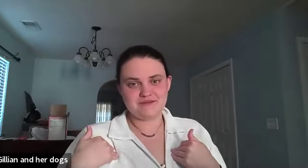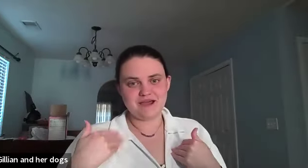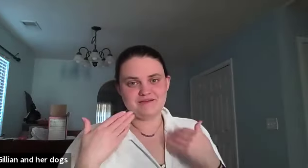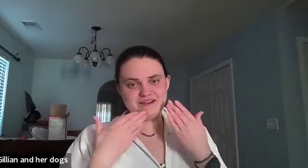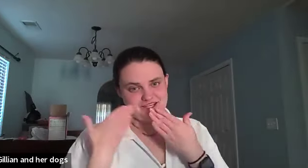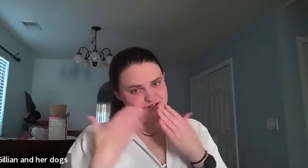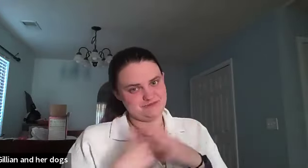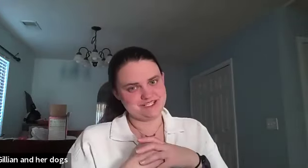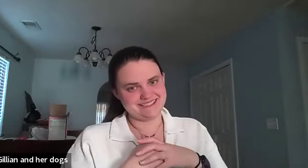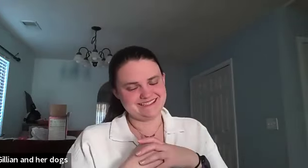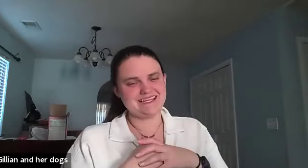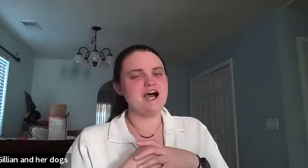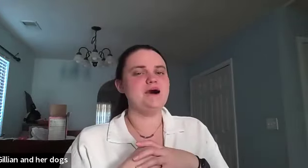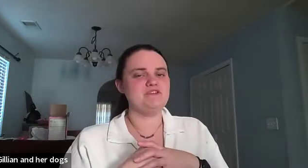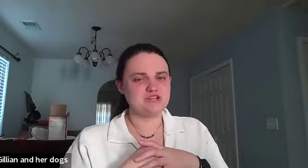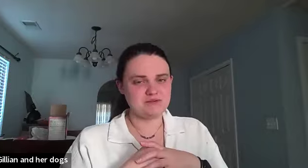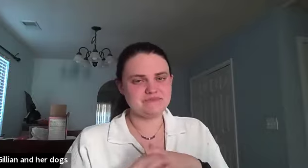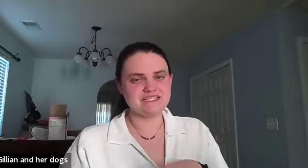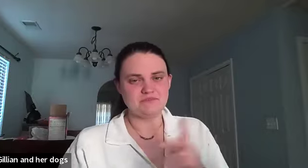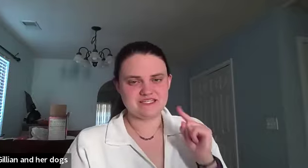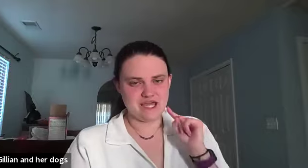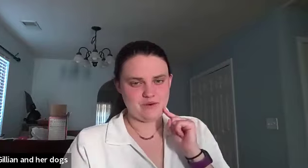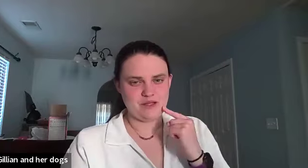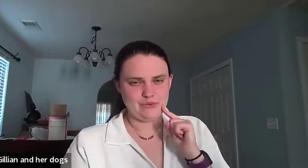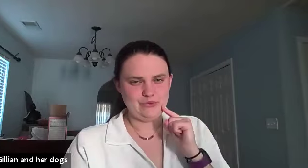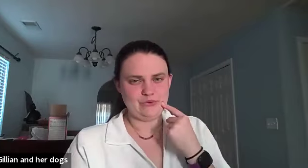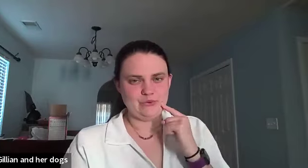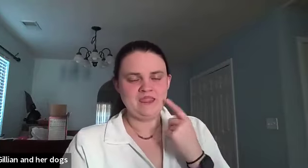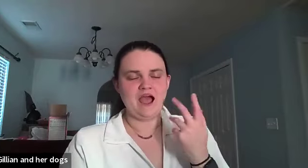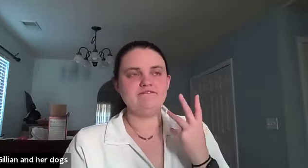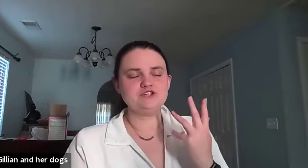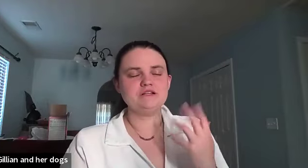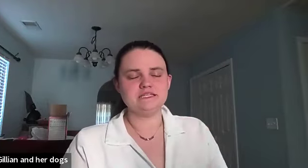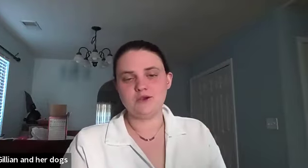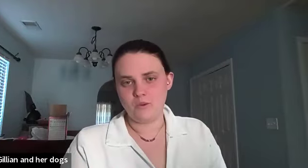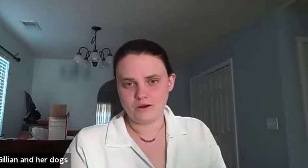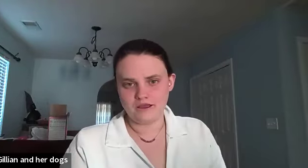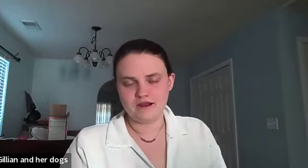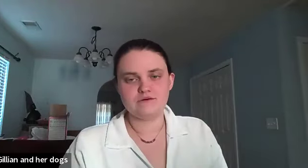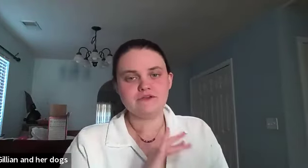differentiate by my facial expressions. If I'm talking about being something sour, I'm like, ooh, I visualize eating a warhead. I don't know if